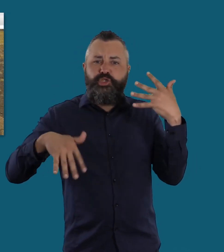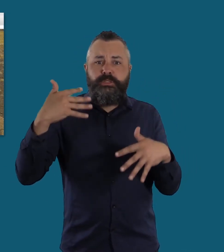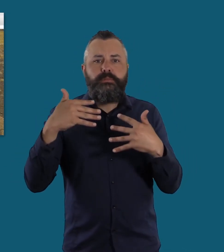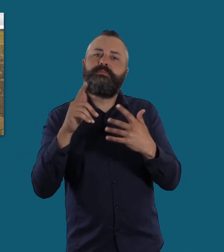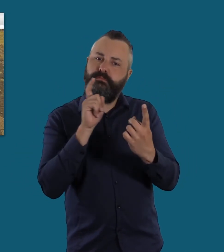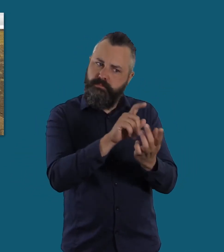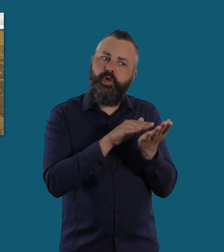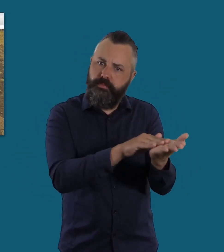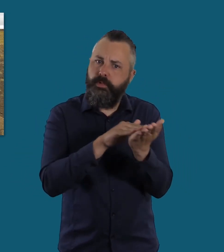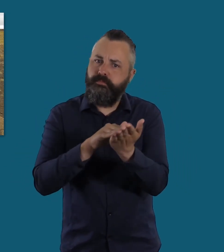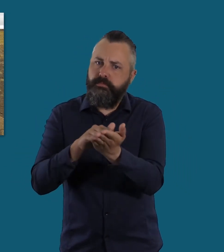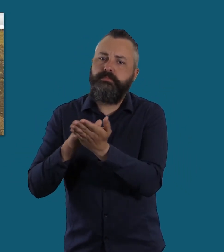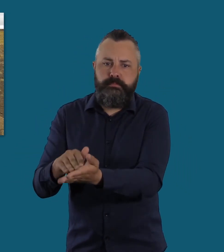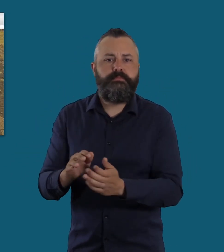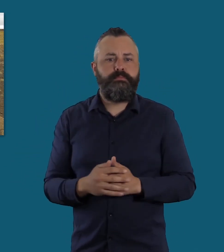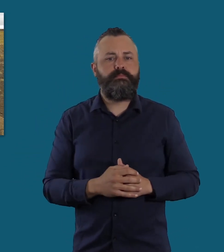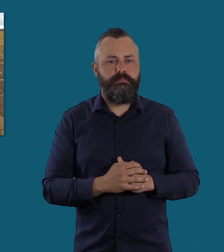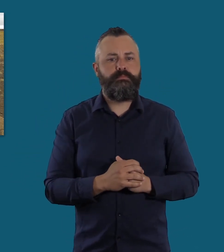Watch for hazards and tend to injuries.